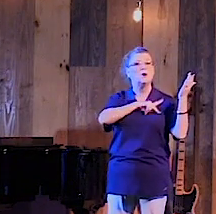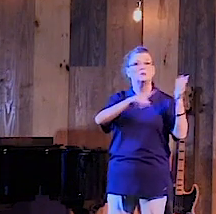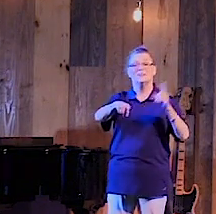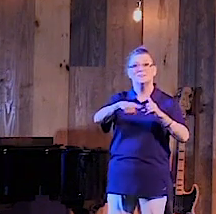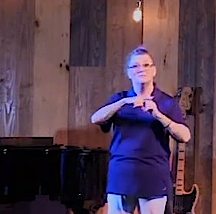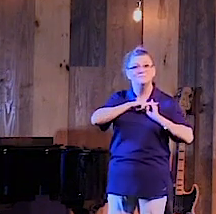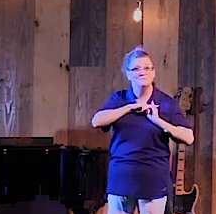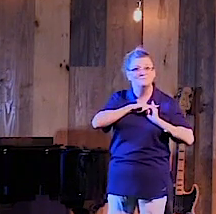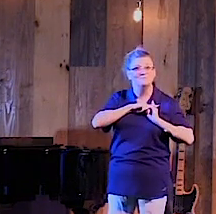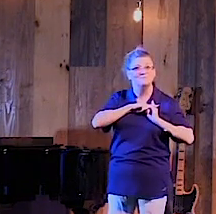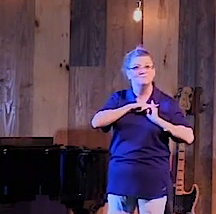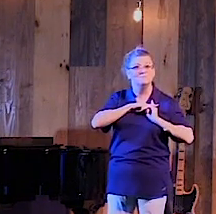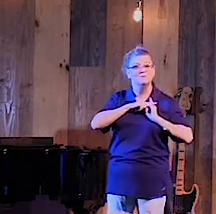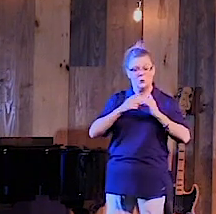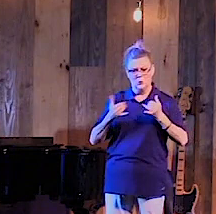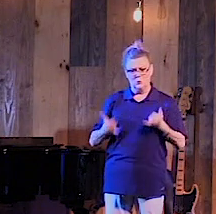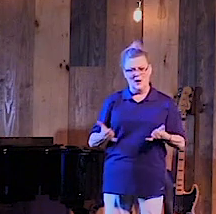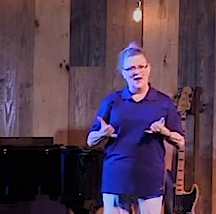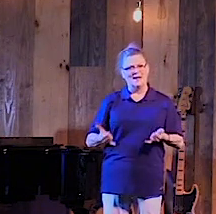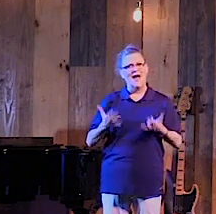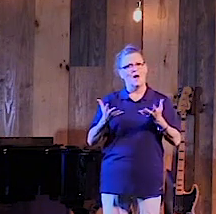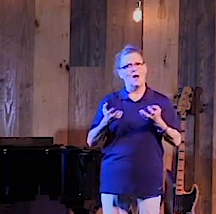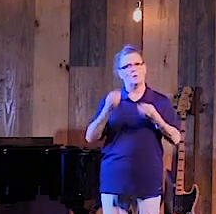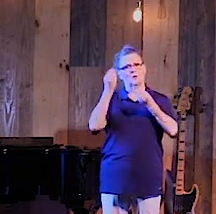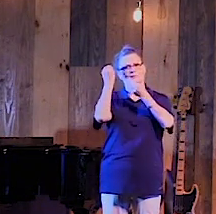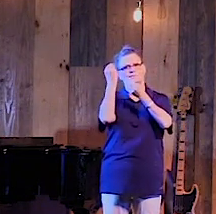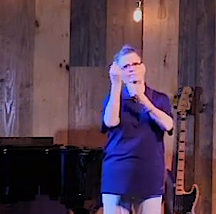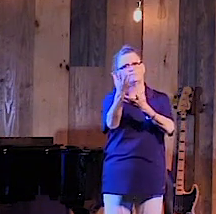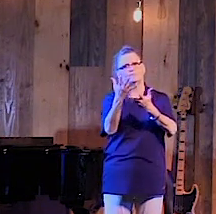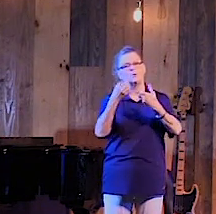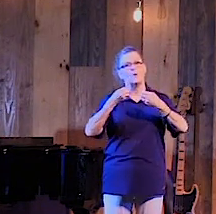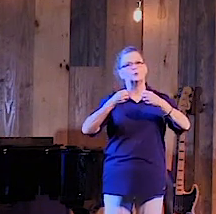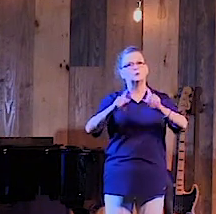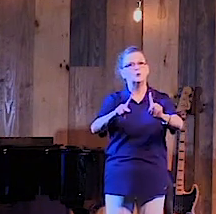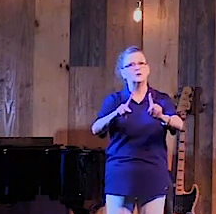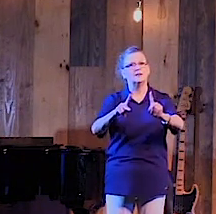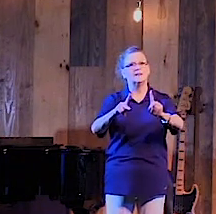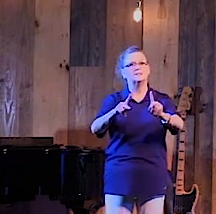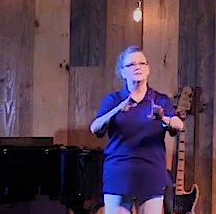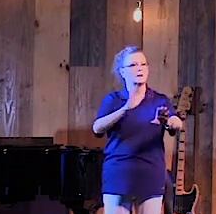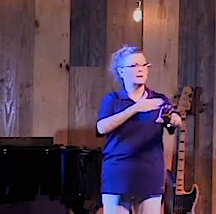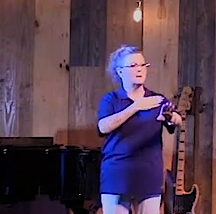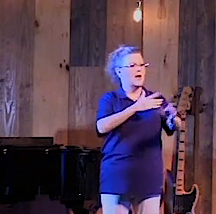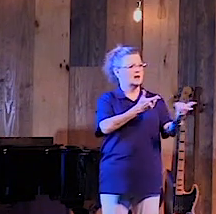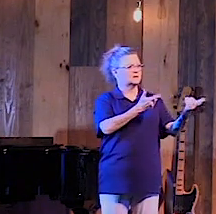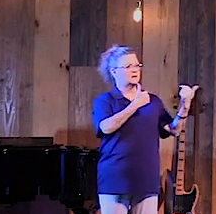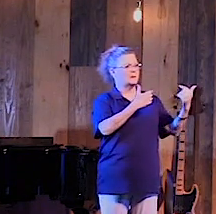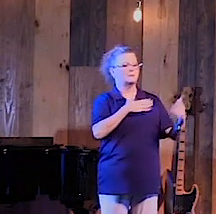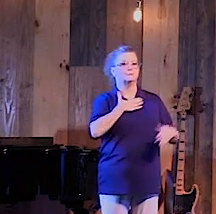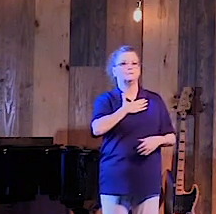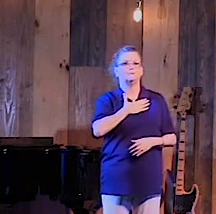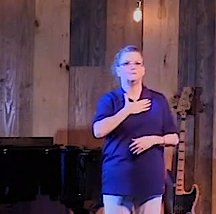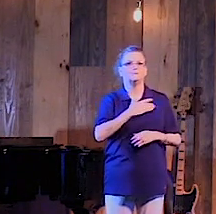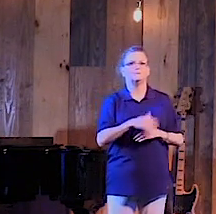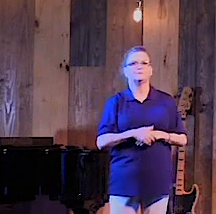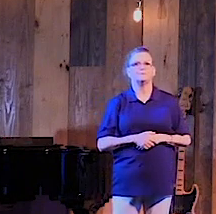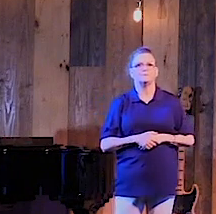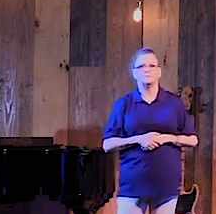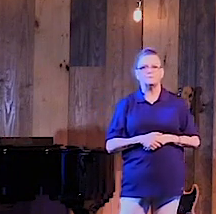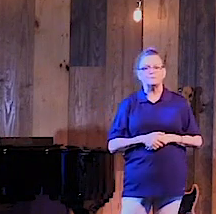right now, I want to give you that opportunity. If my band would make their way up to this platform, that would be